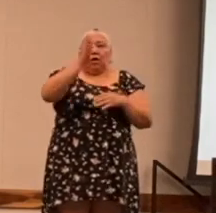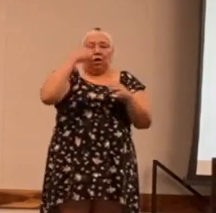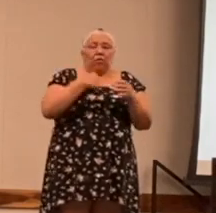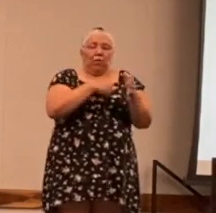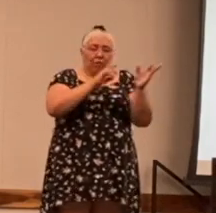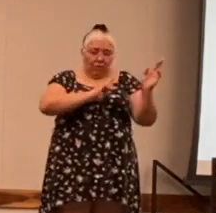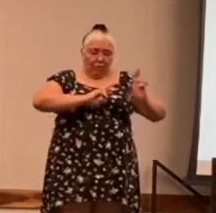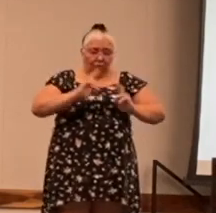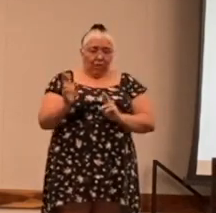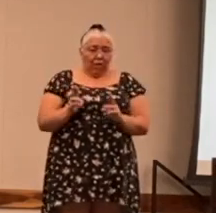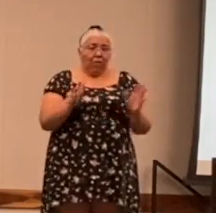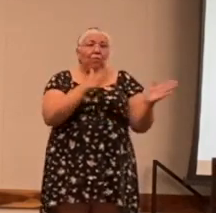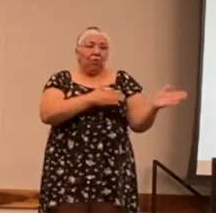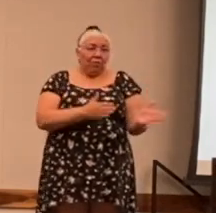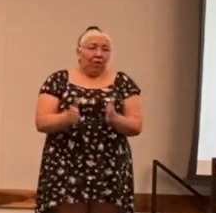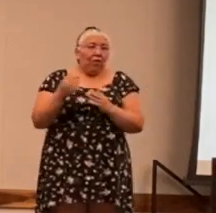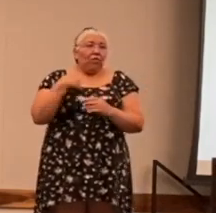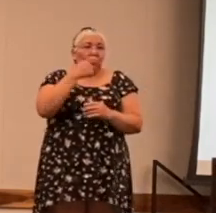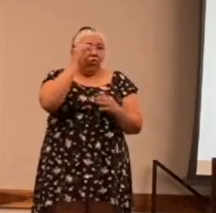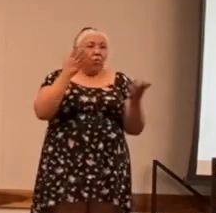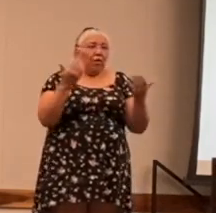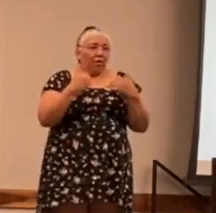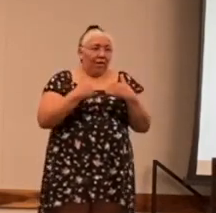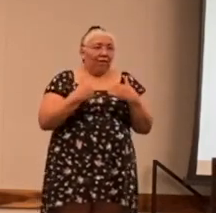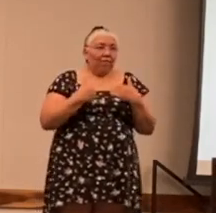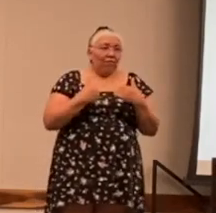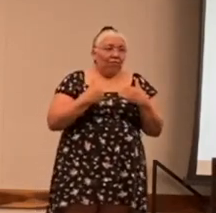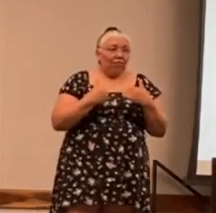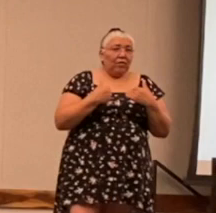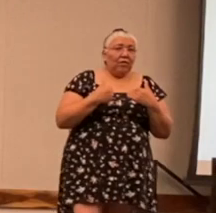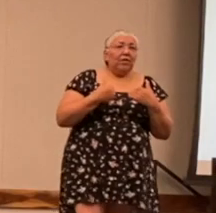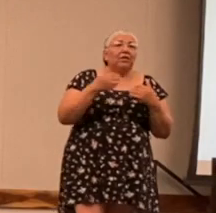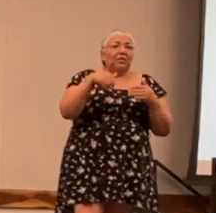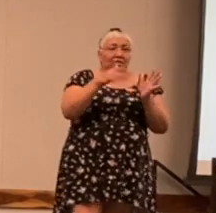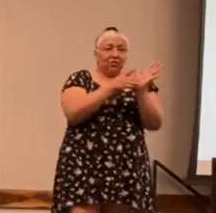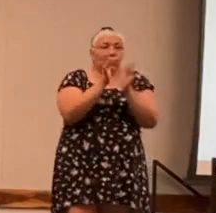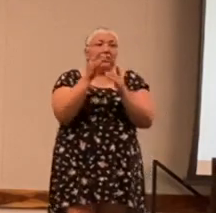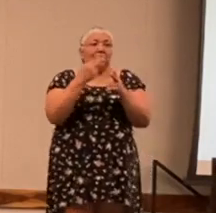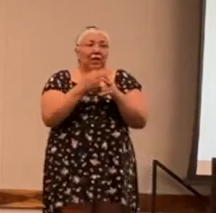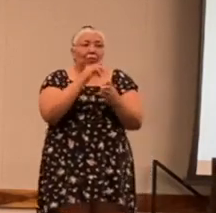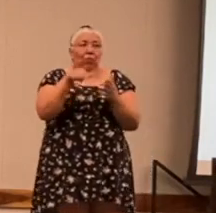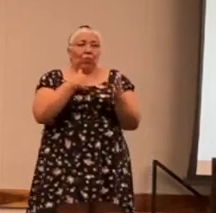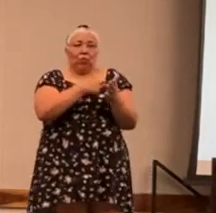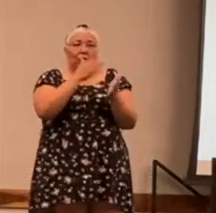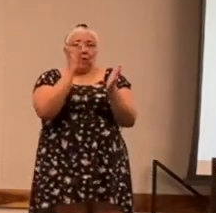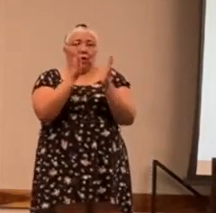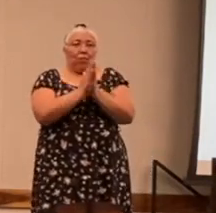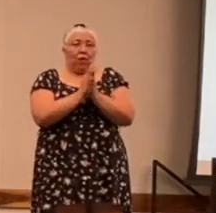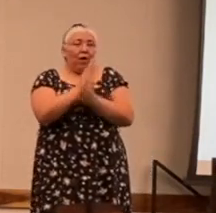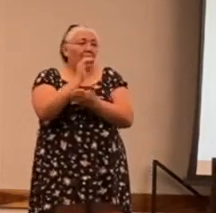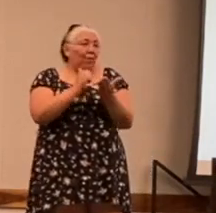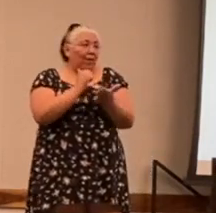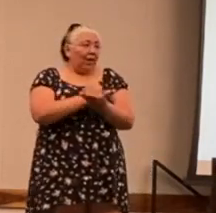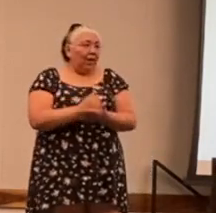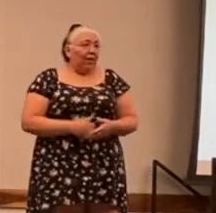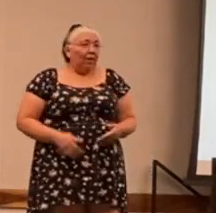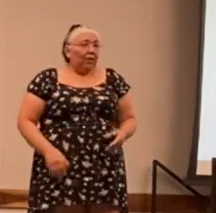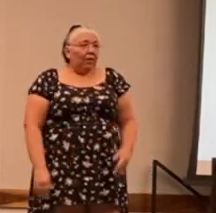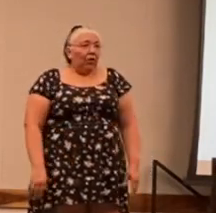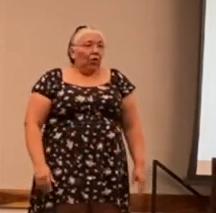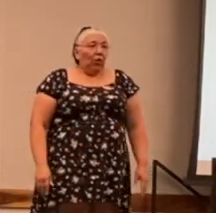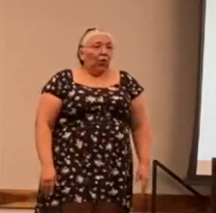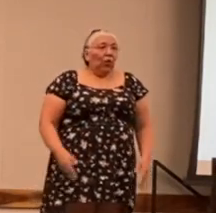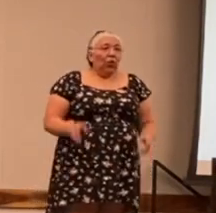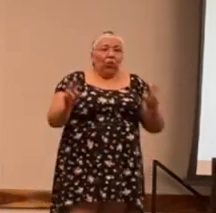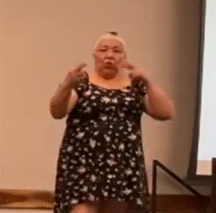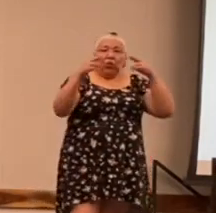ready. So prepare us for what you have in store. And it's in Jesus' name we pray. Amen. Before you sit down, turn